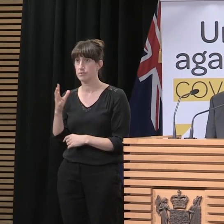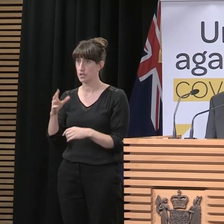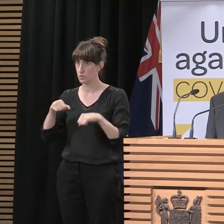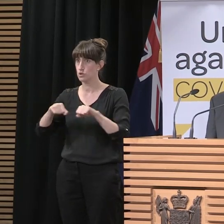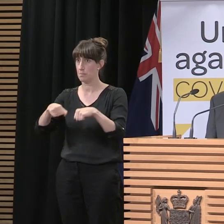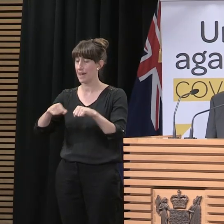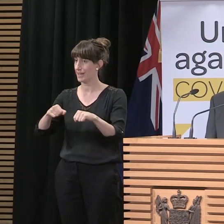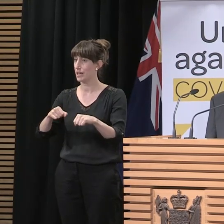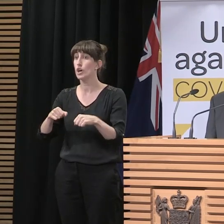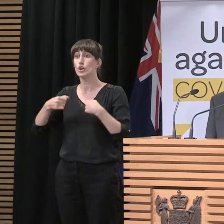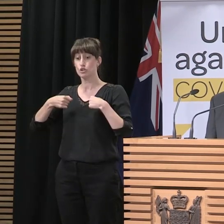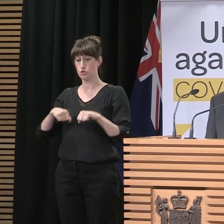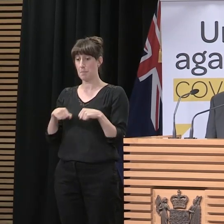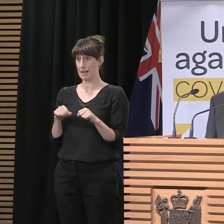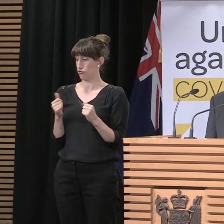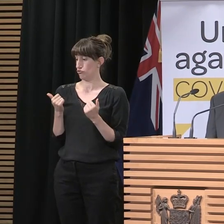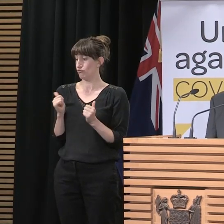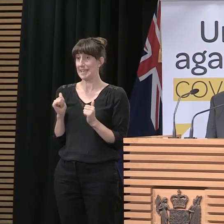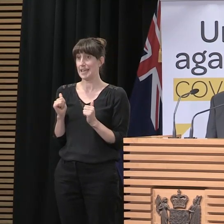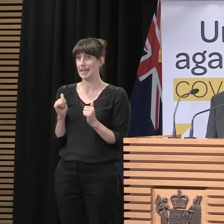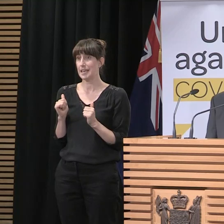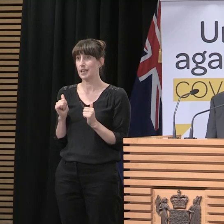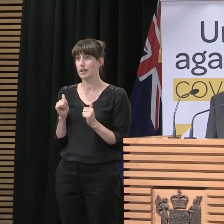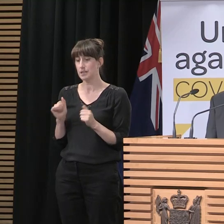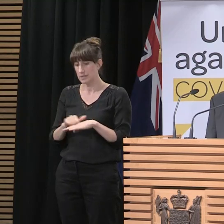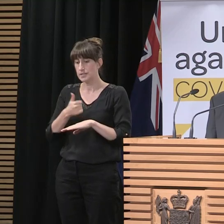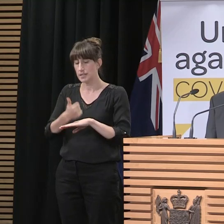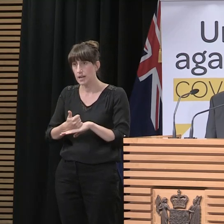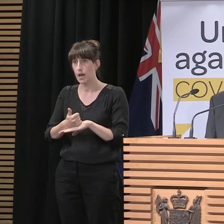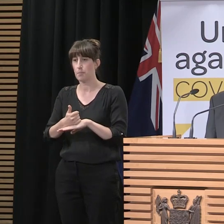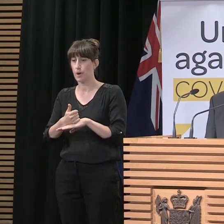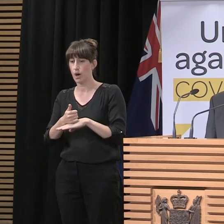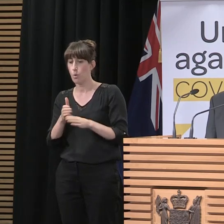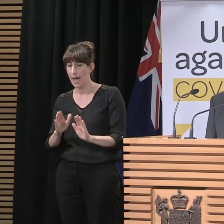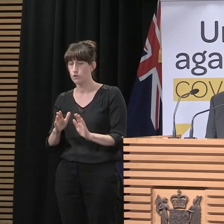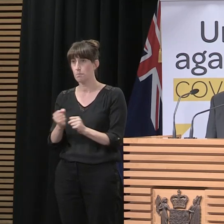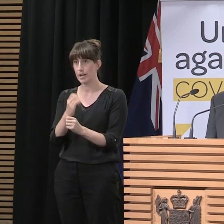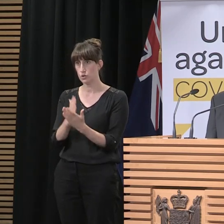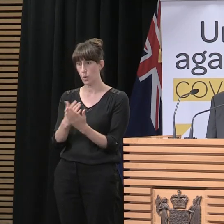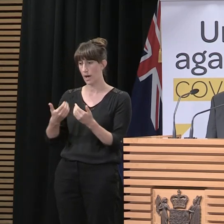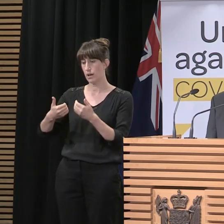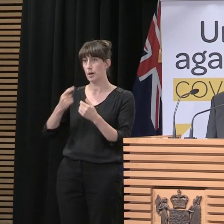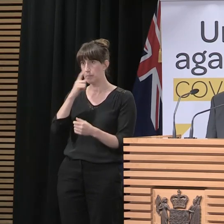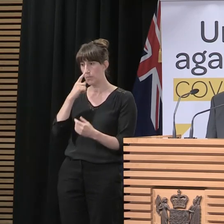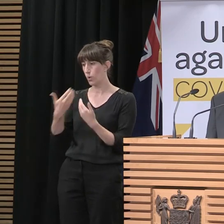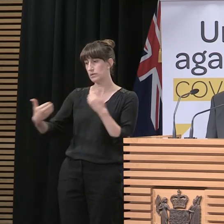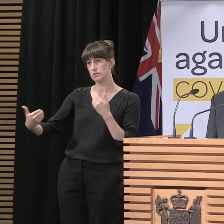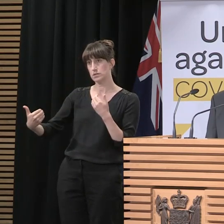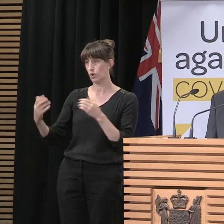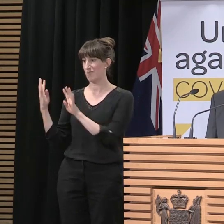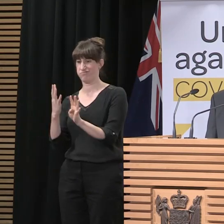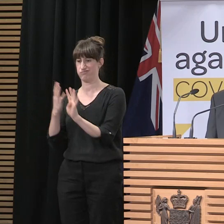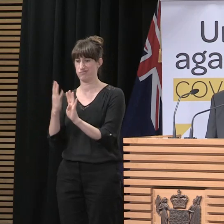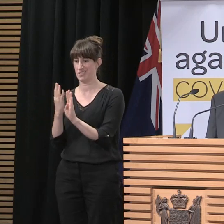taking steps to ensure that self-isolation can proceed while people are shopping. I know that's in situ shopping, and we're